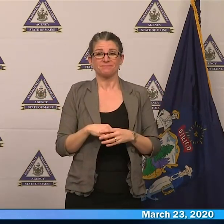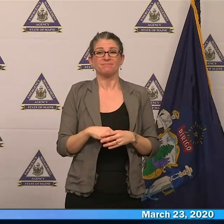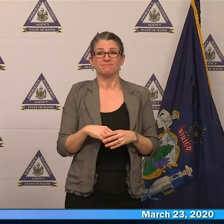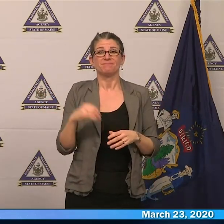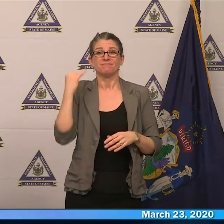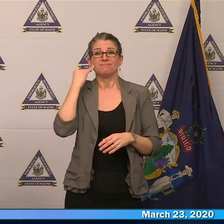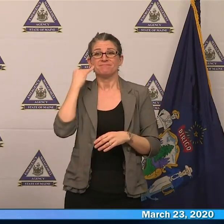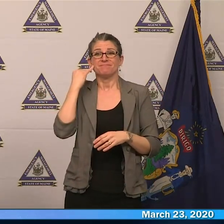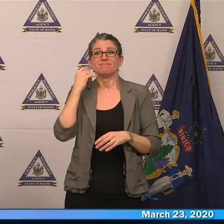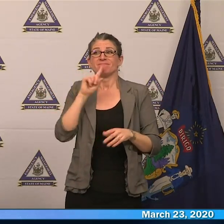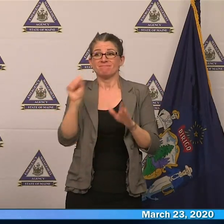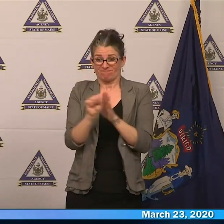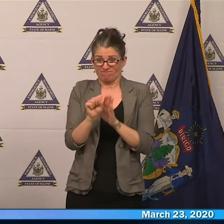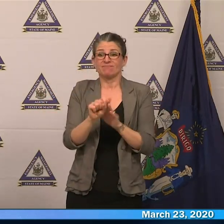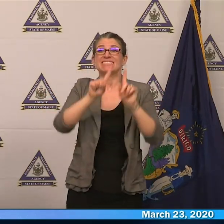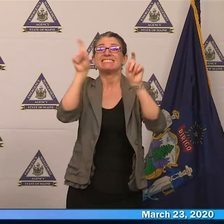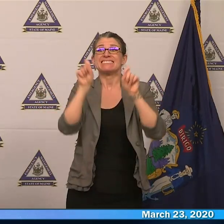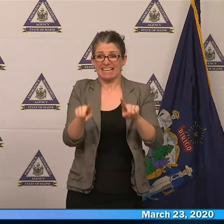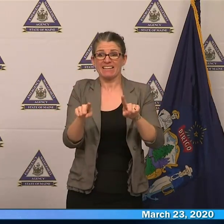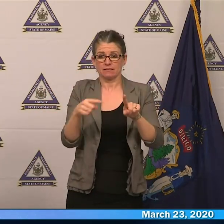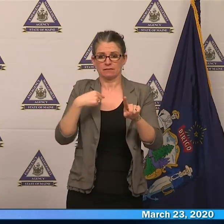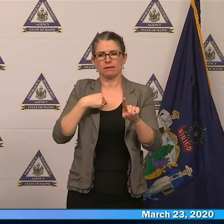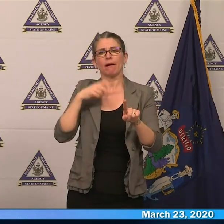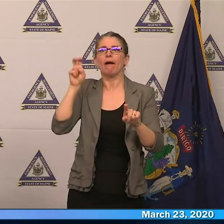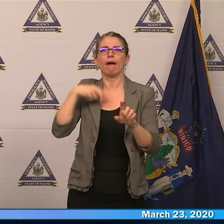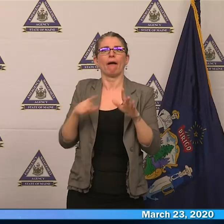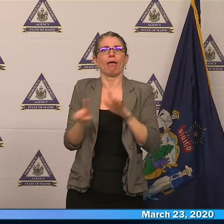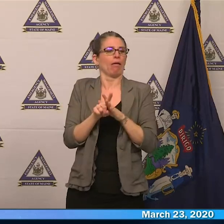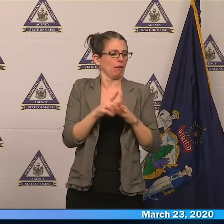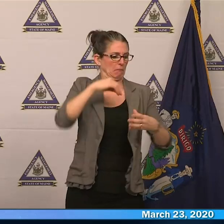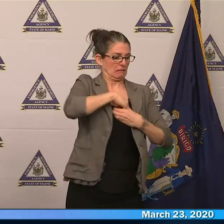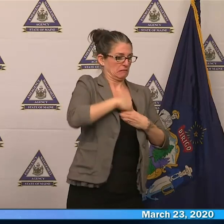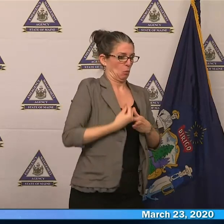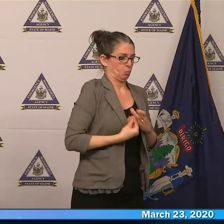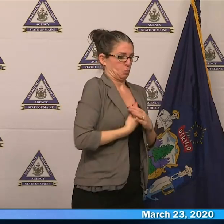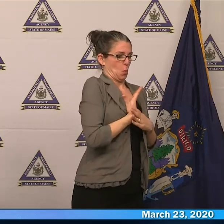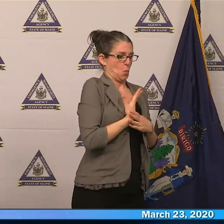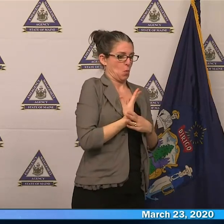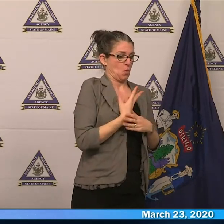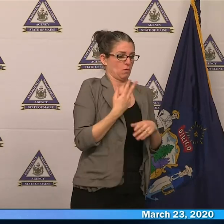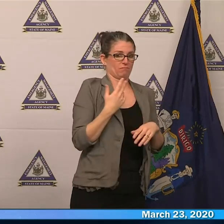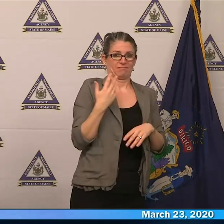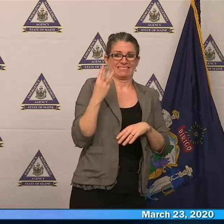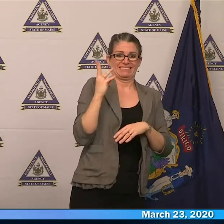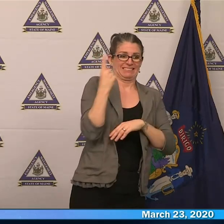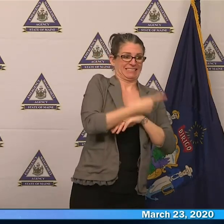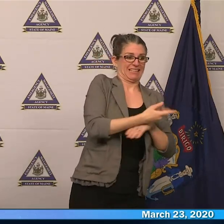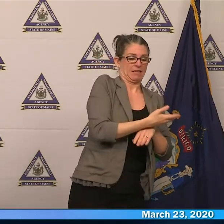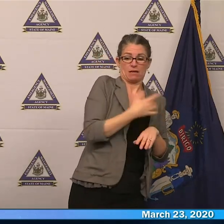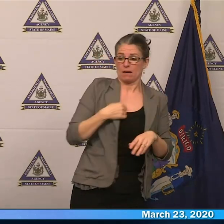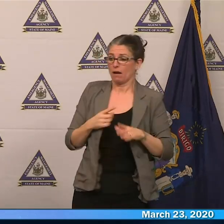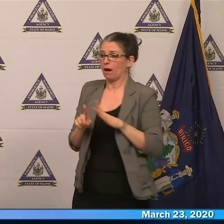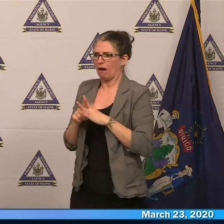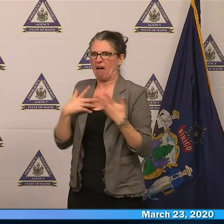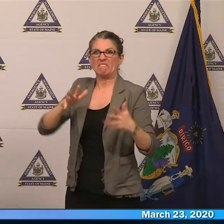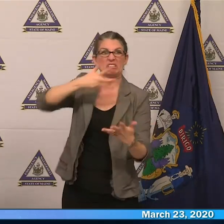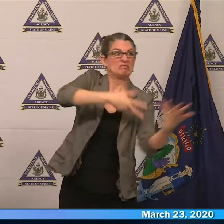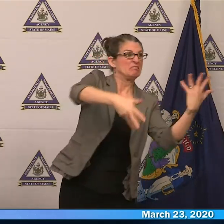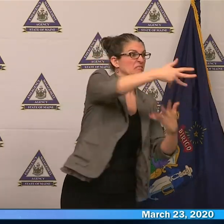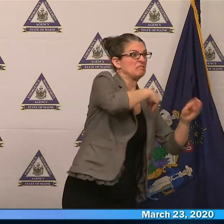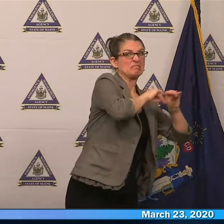really intensely washing your hands, I fear that you've waited too long. So that's why, as an epidemiological